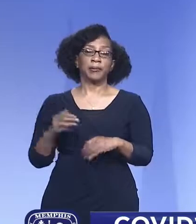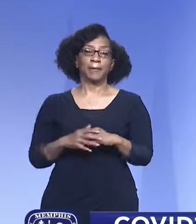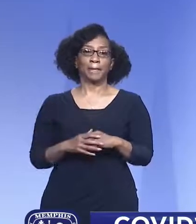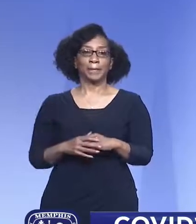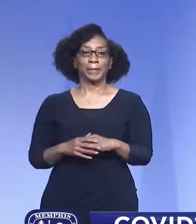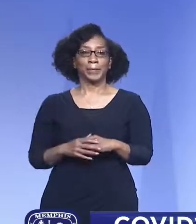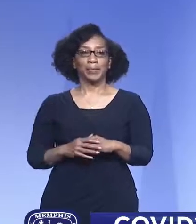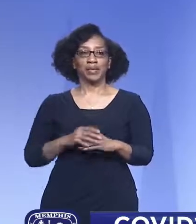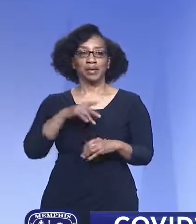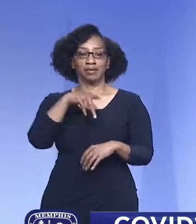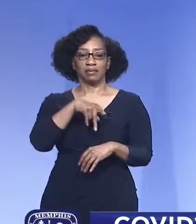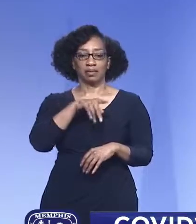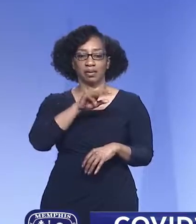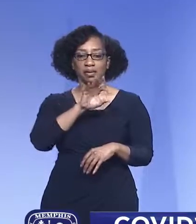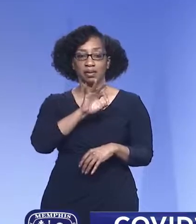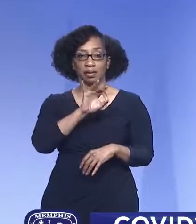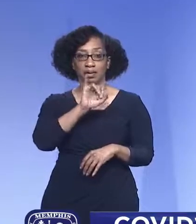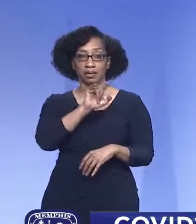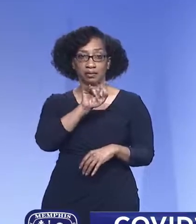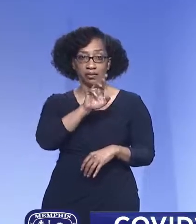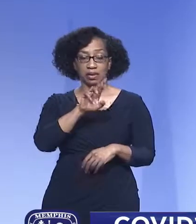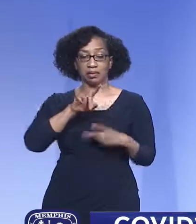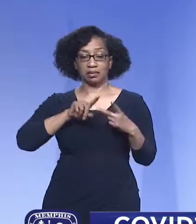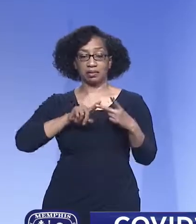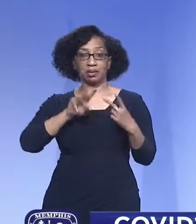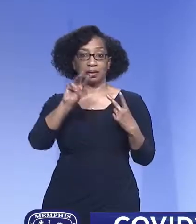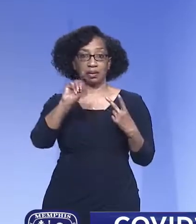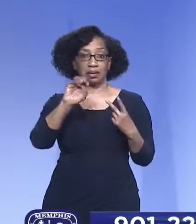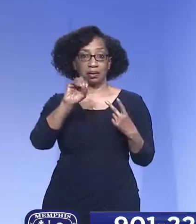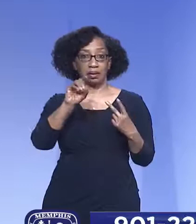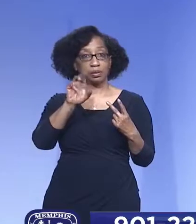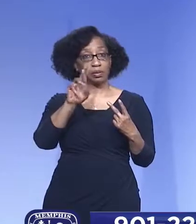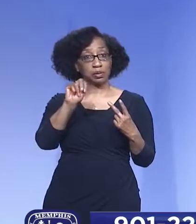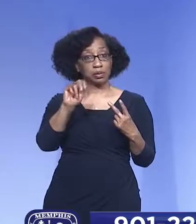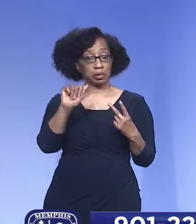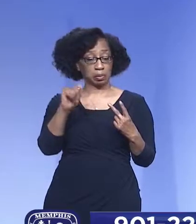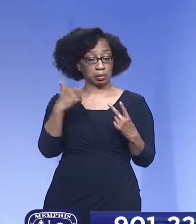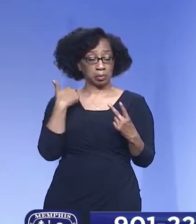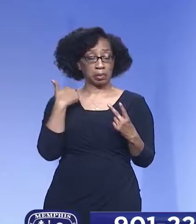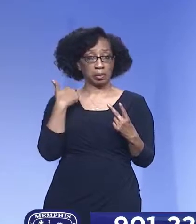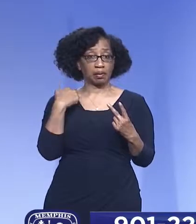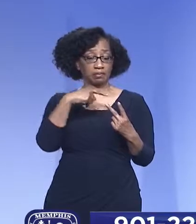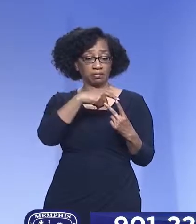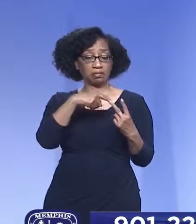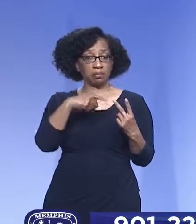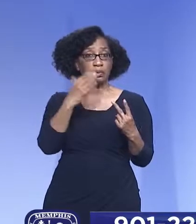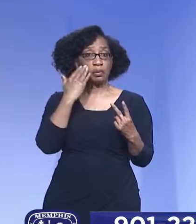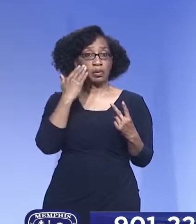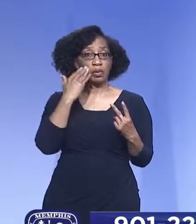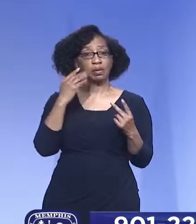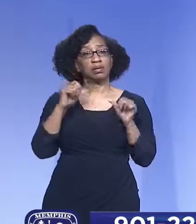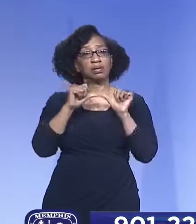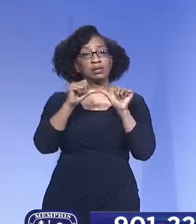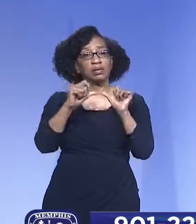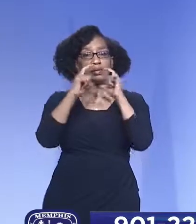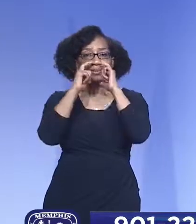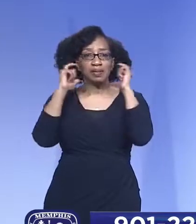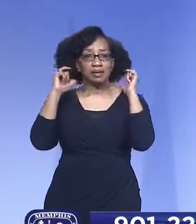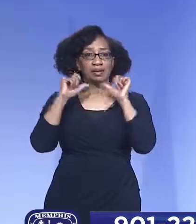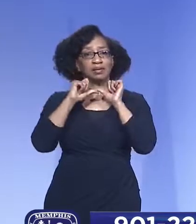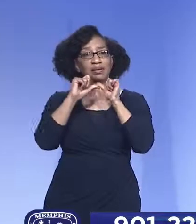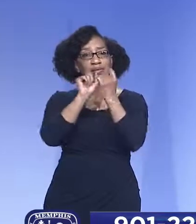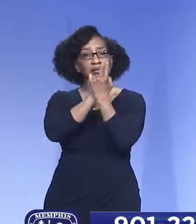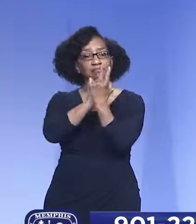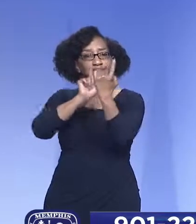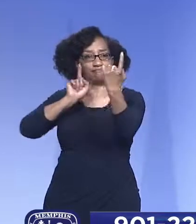know Pfizer, we got Moderna. Get vaccinated. Continue to wear your mask. Continue to maintain social